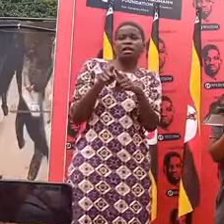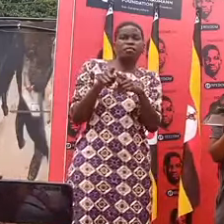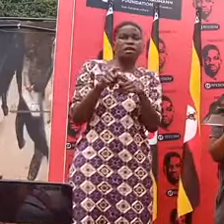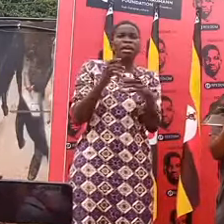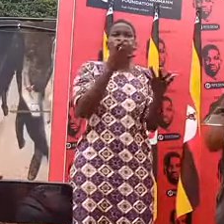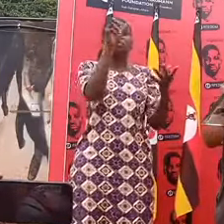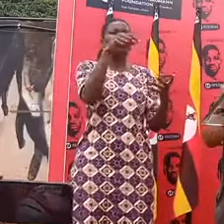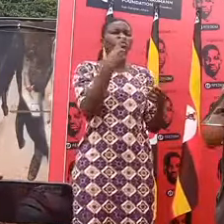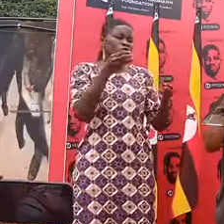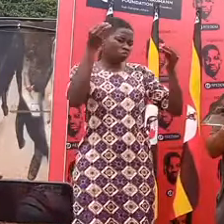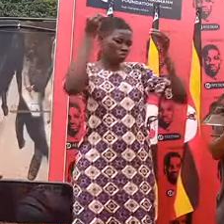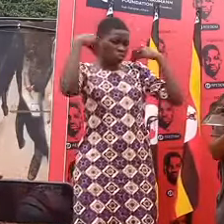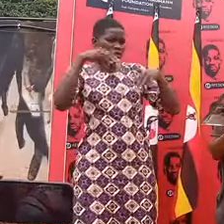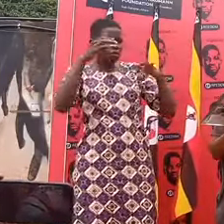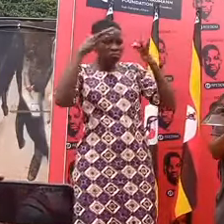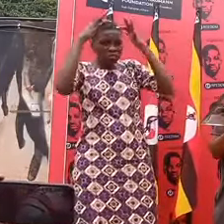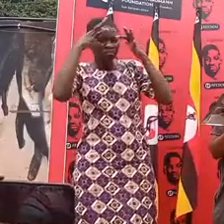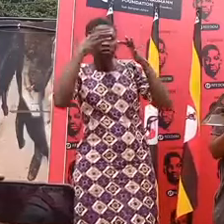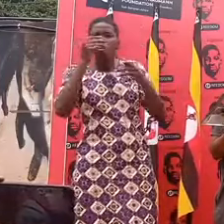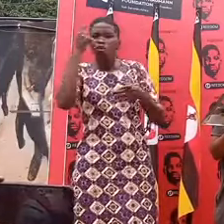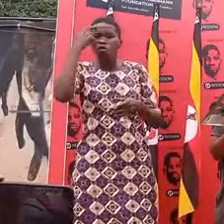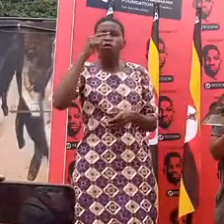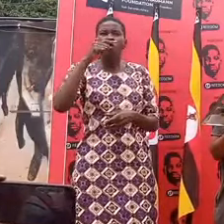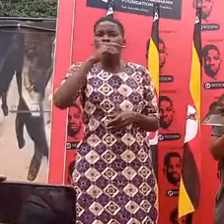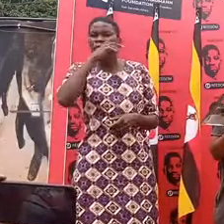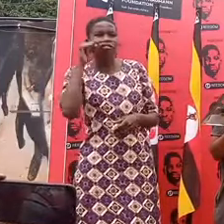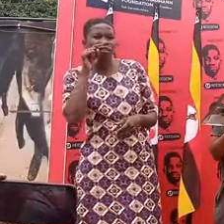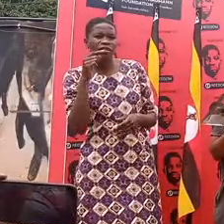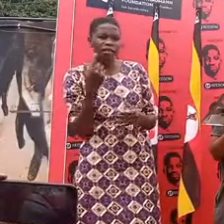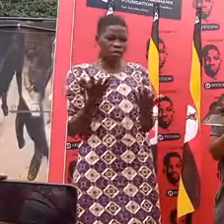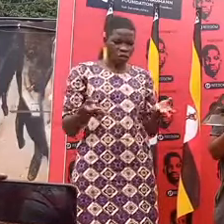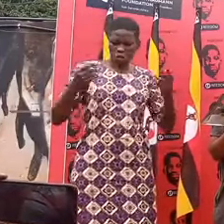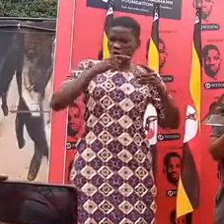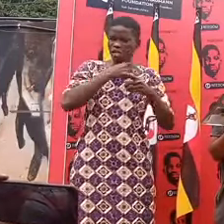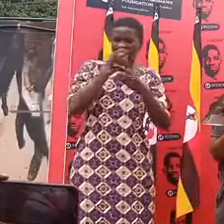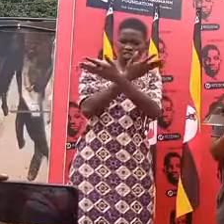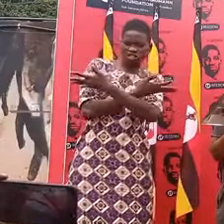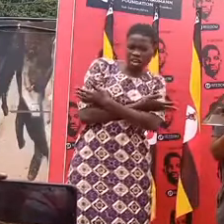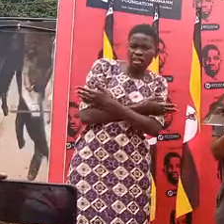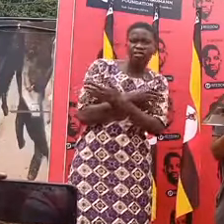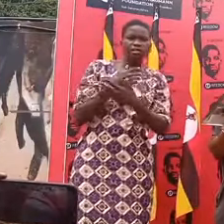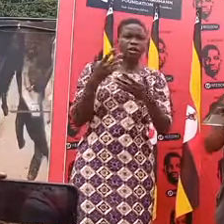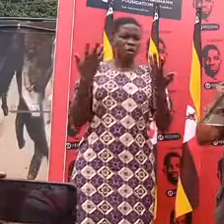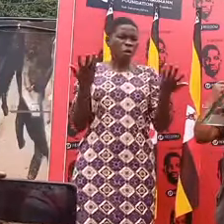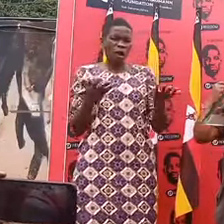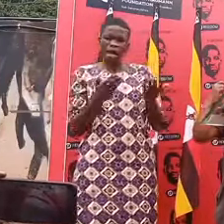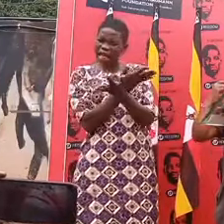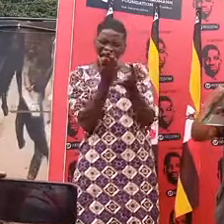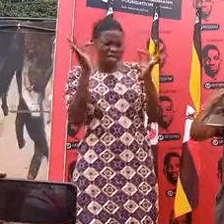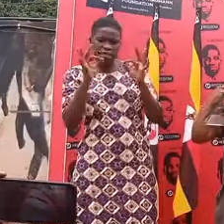NRM beret, which they have and which they wear, or donning the NRM